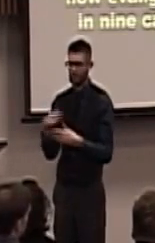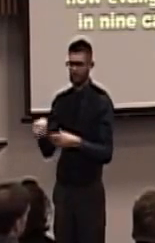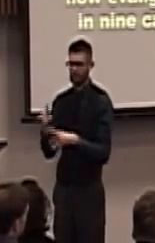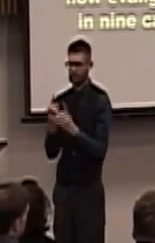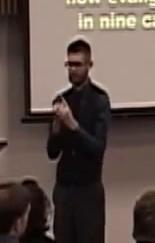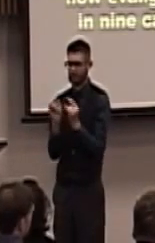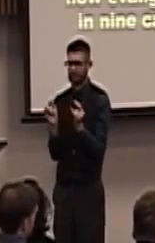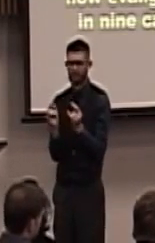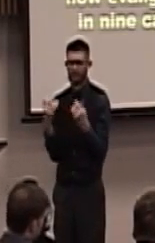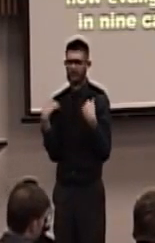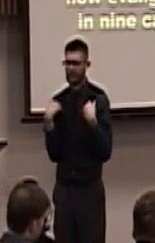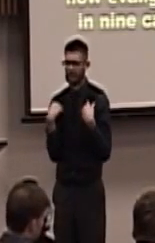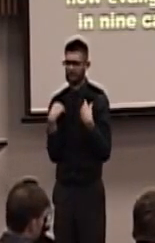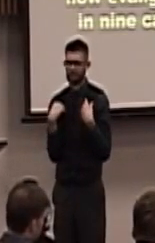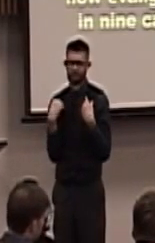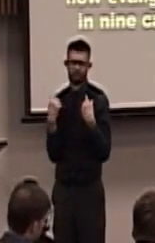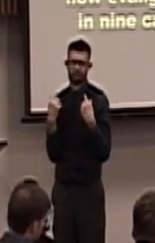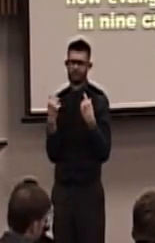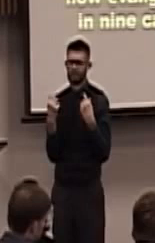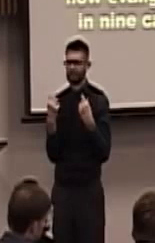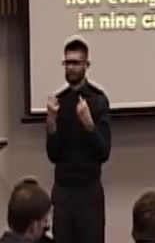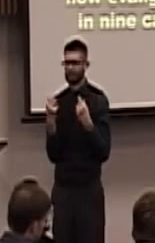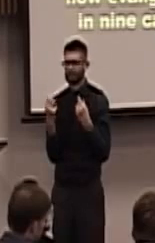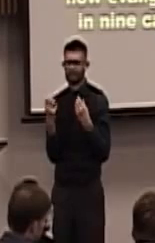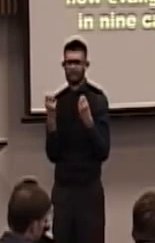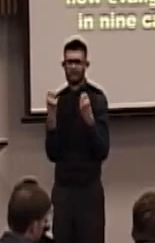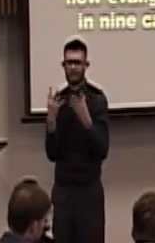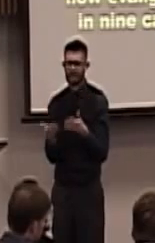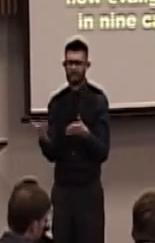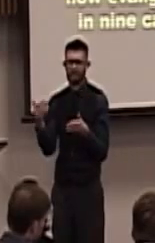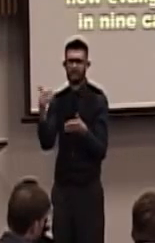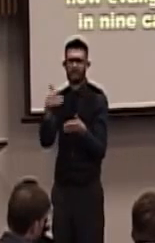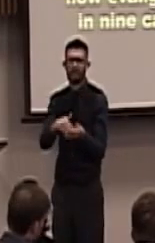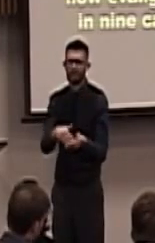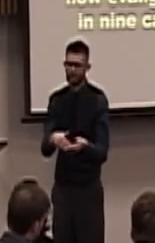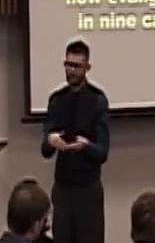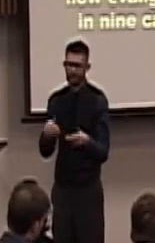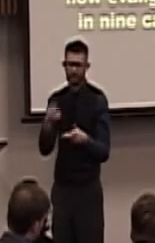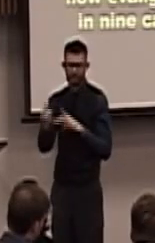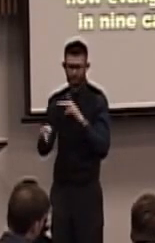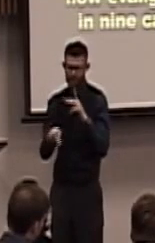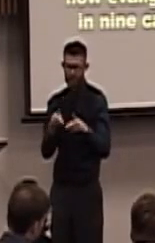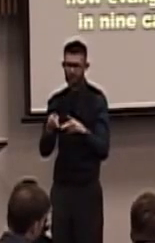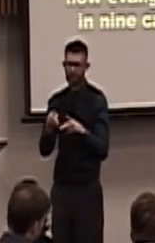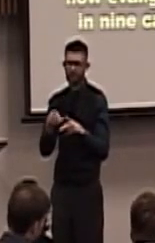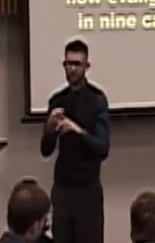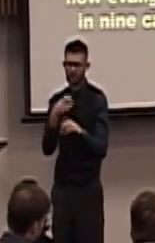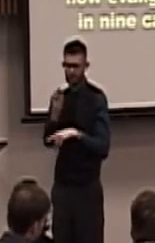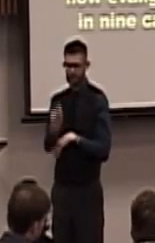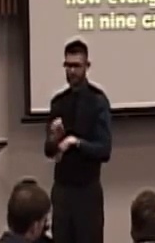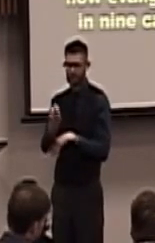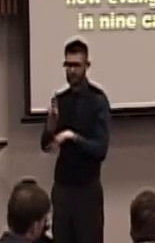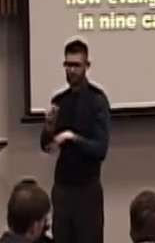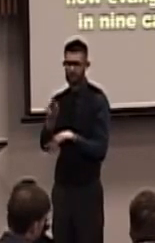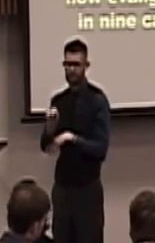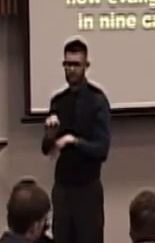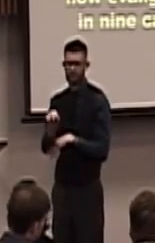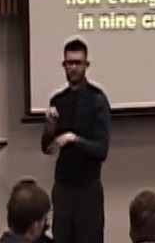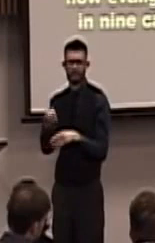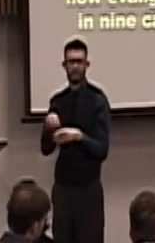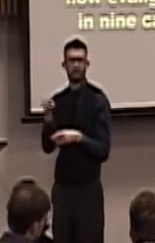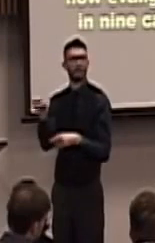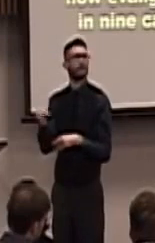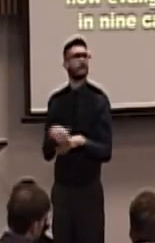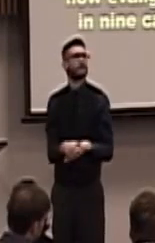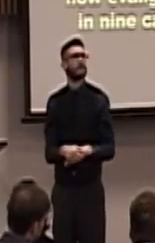hundreds of thousands of South Sudanese in them. We now have, it says 16, but we